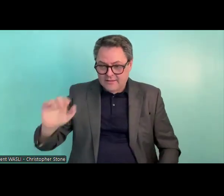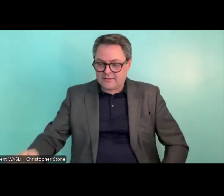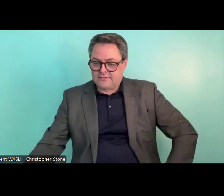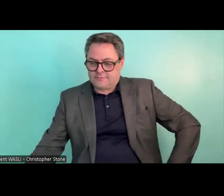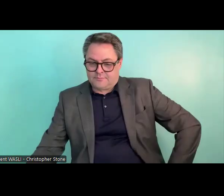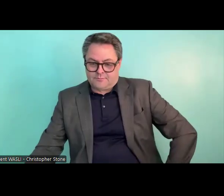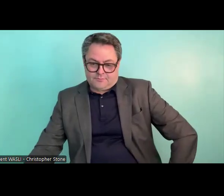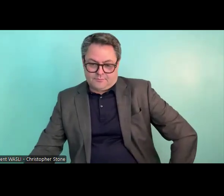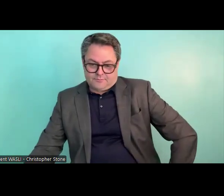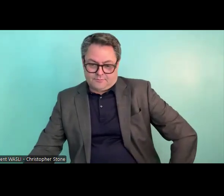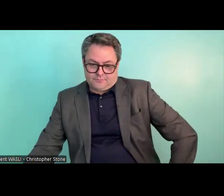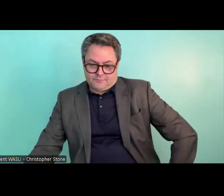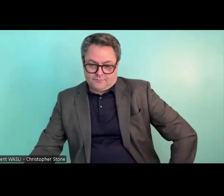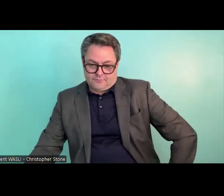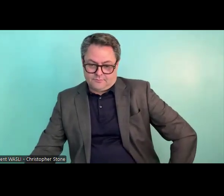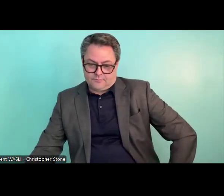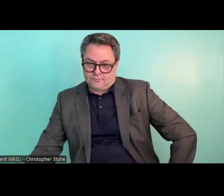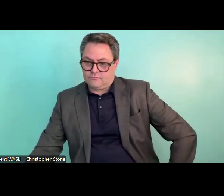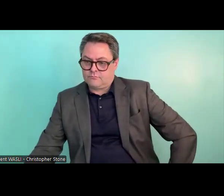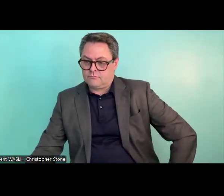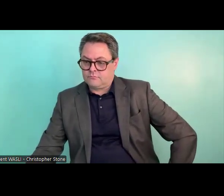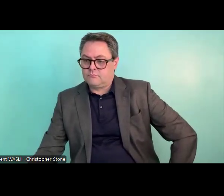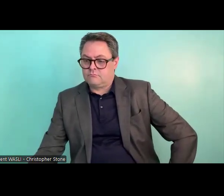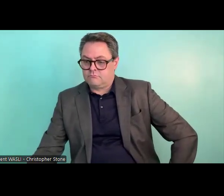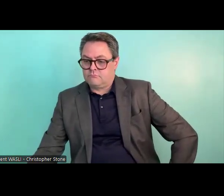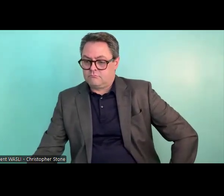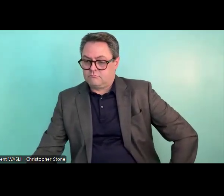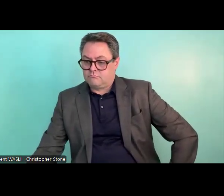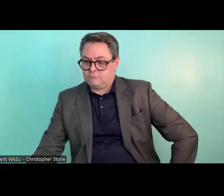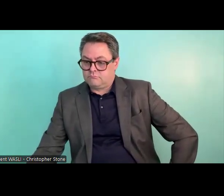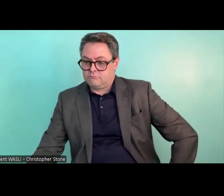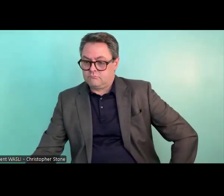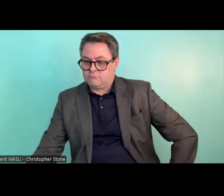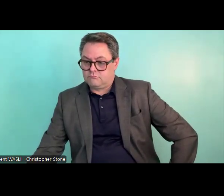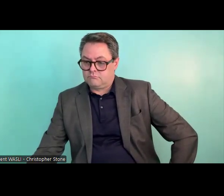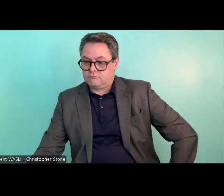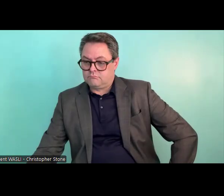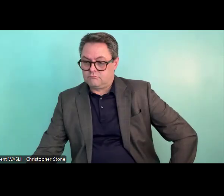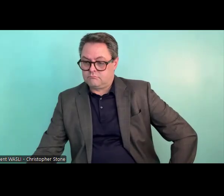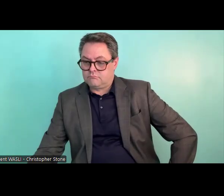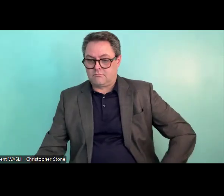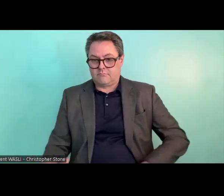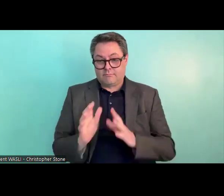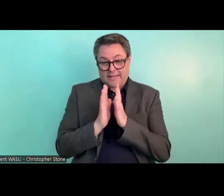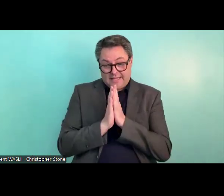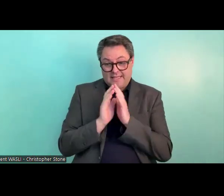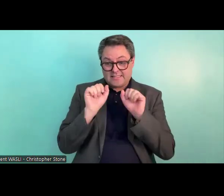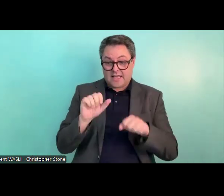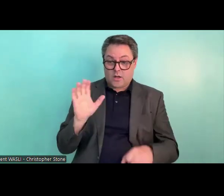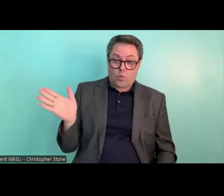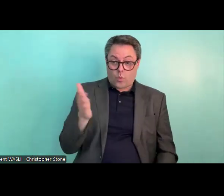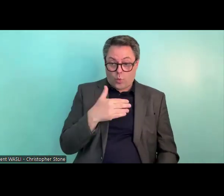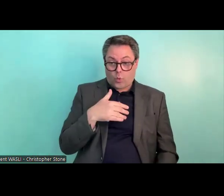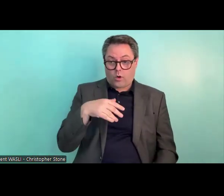people raise their hands if they haven't read the documents and haven't had the opportunity to read them in